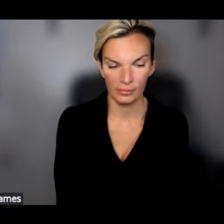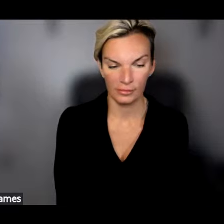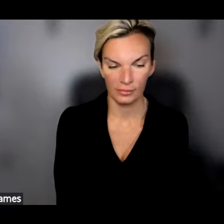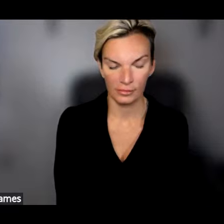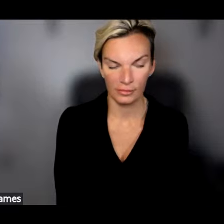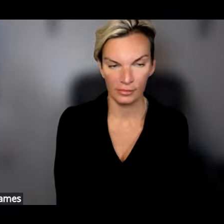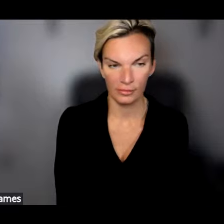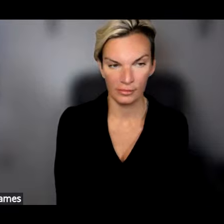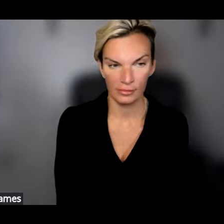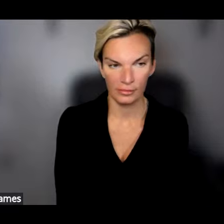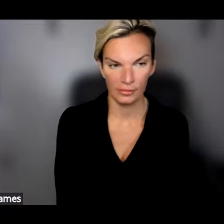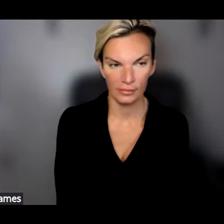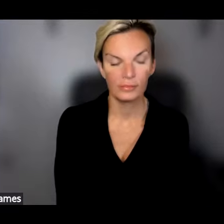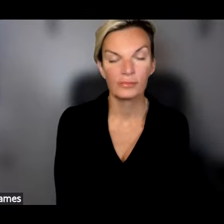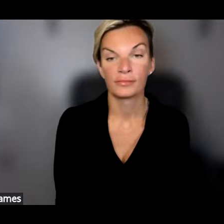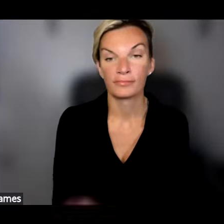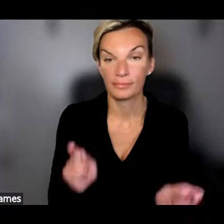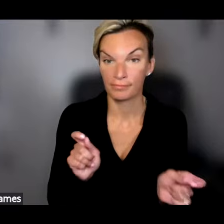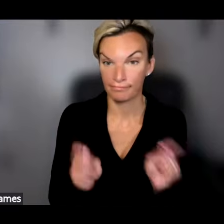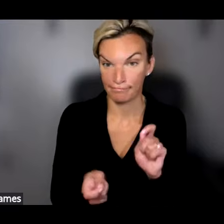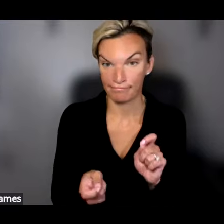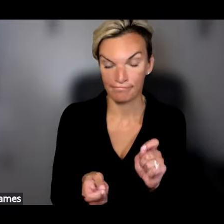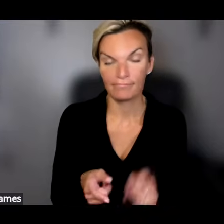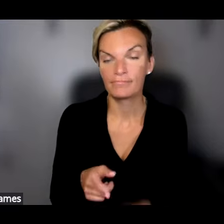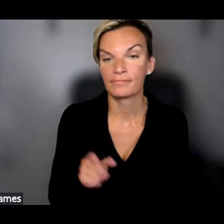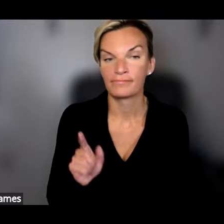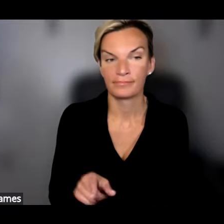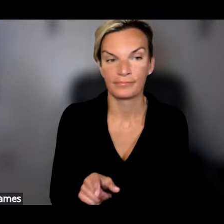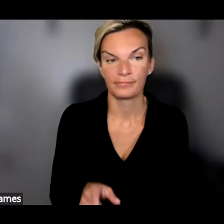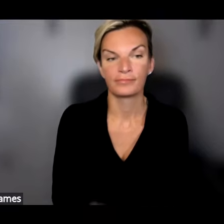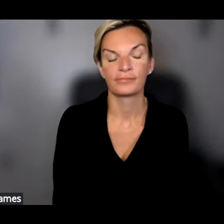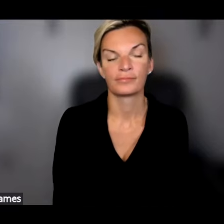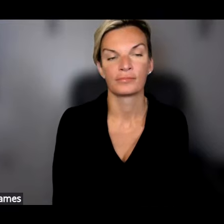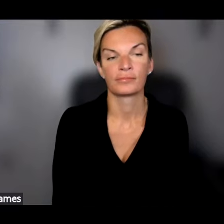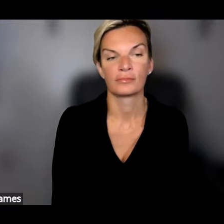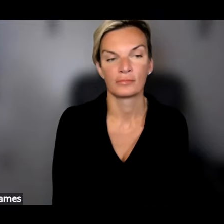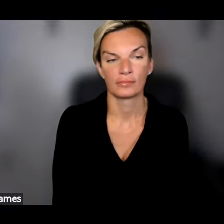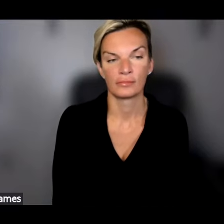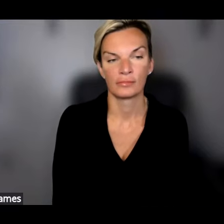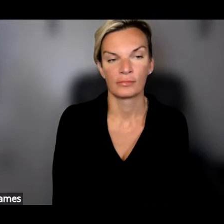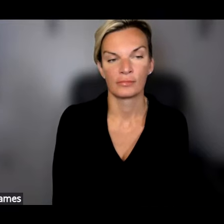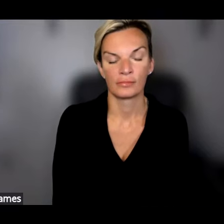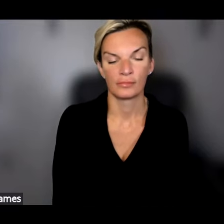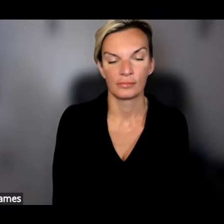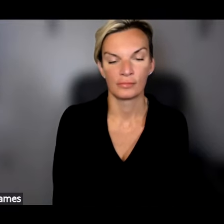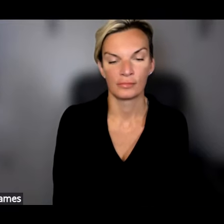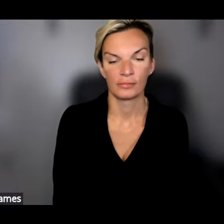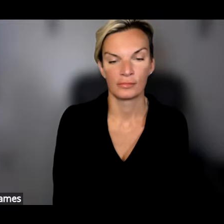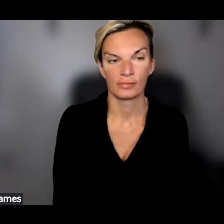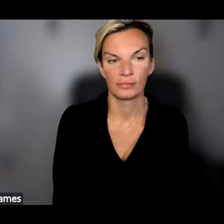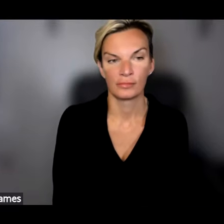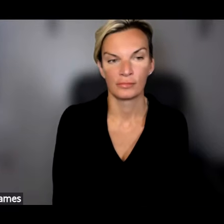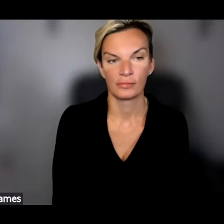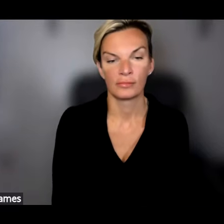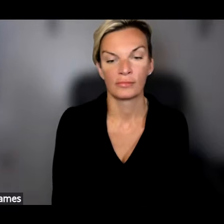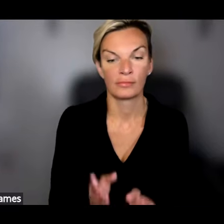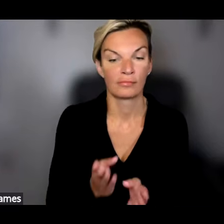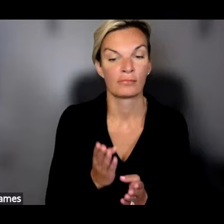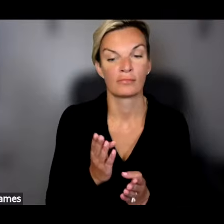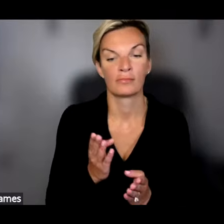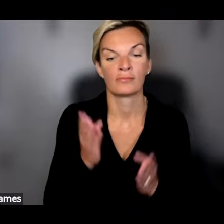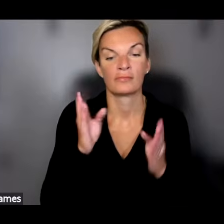The first suggested edit would be to replace the opening phrase, a proposed initiated law, with a proposal to amend state